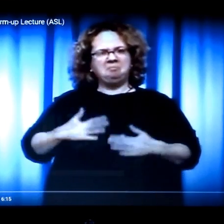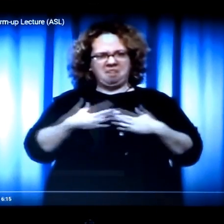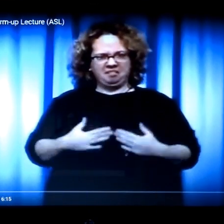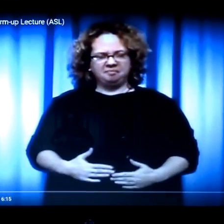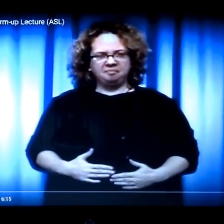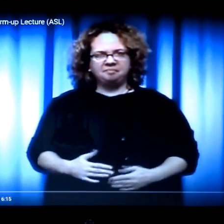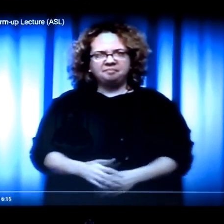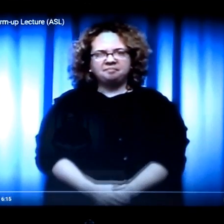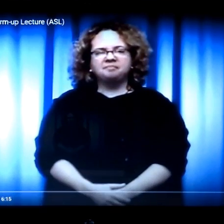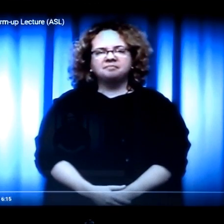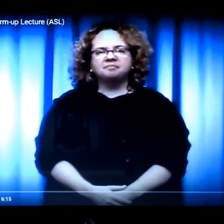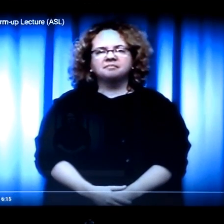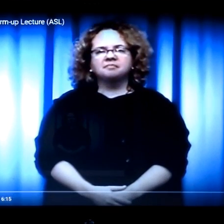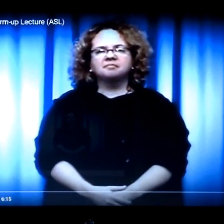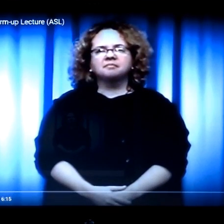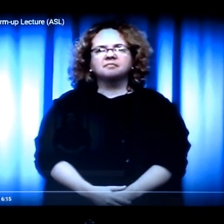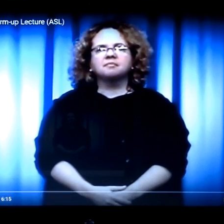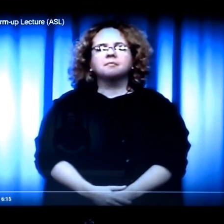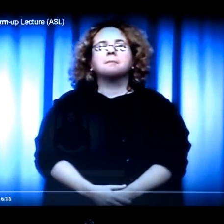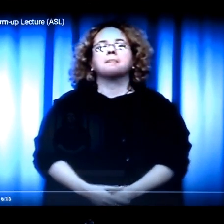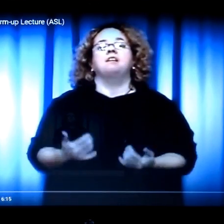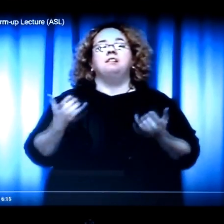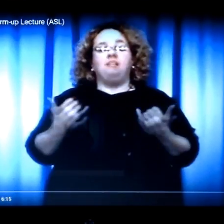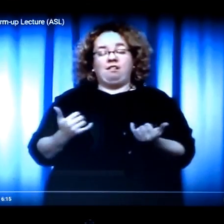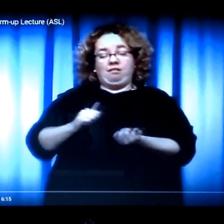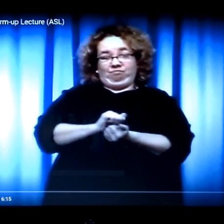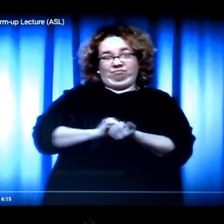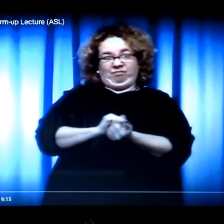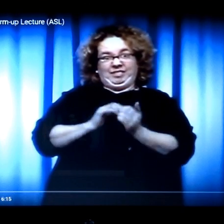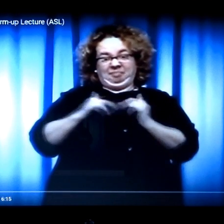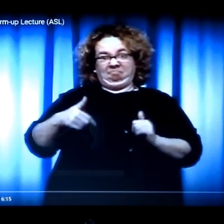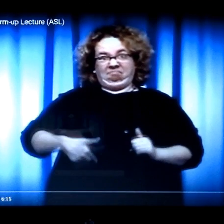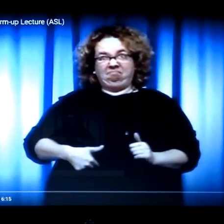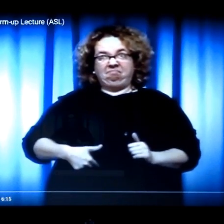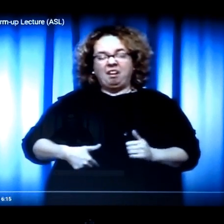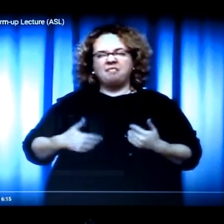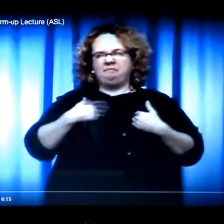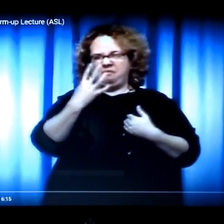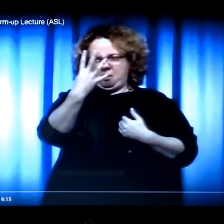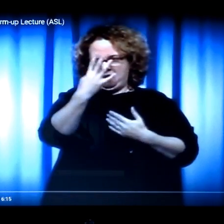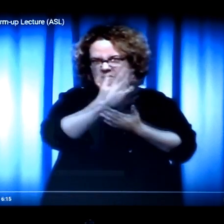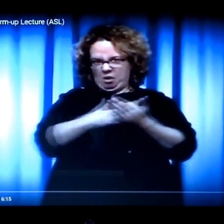Our stomach works, it has a very important function, but it also works in tandem with other parts of the body.